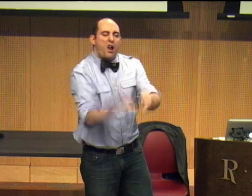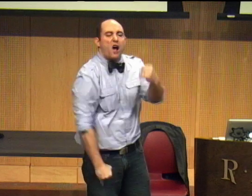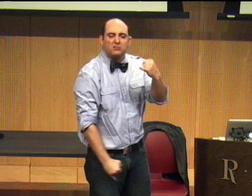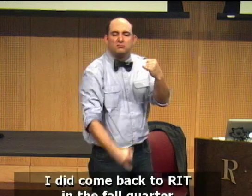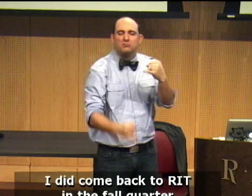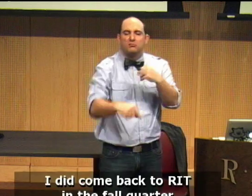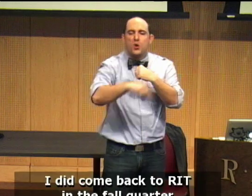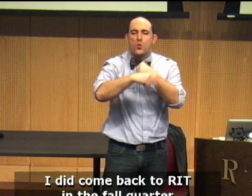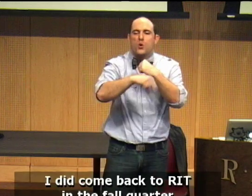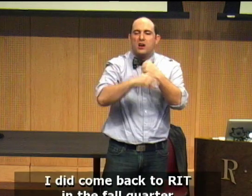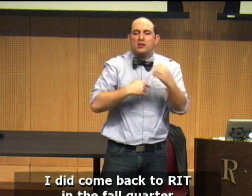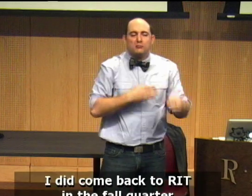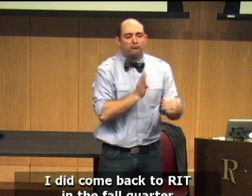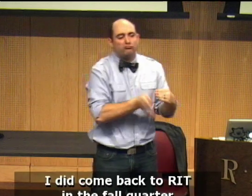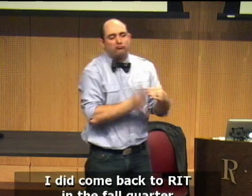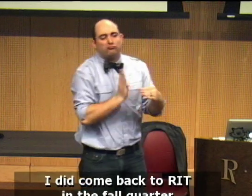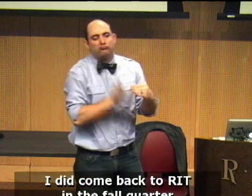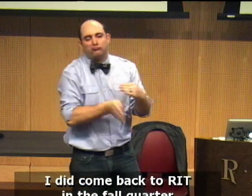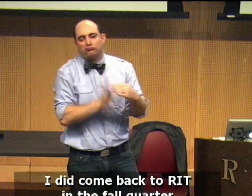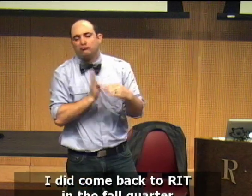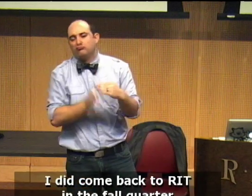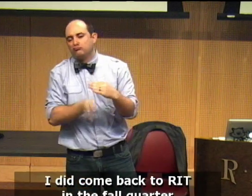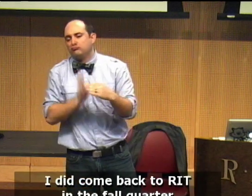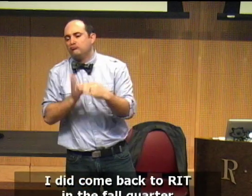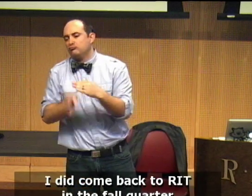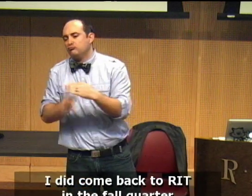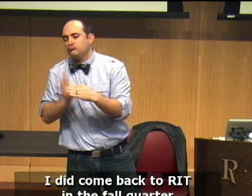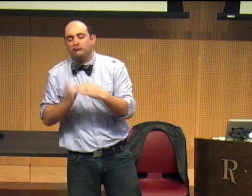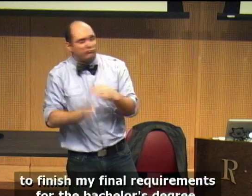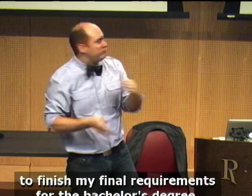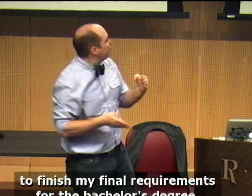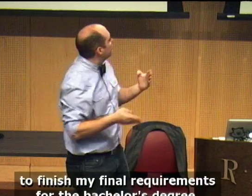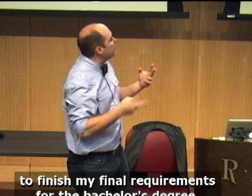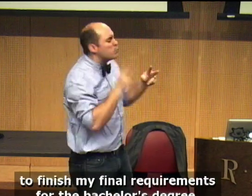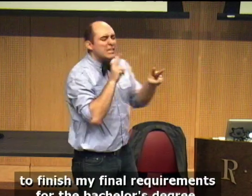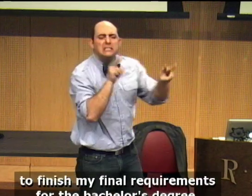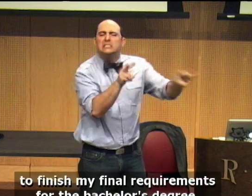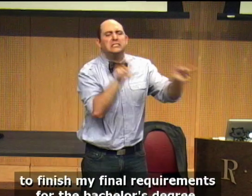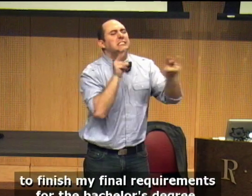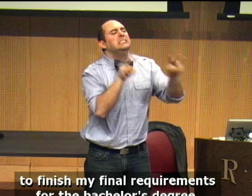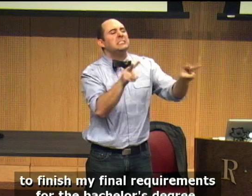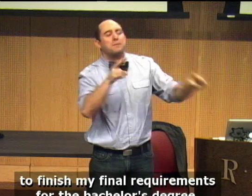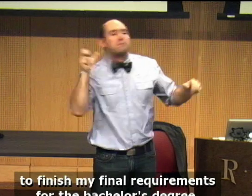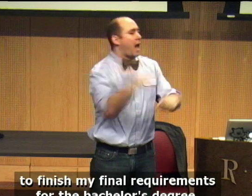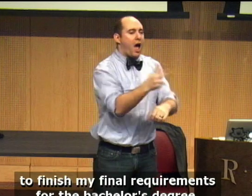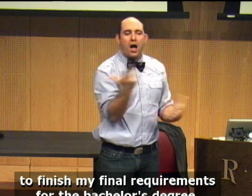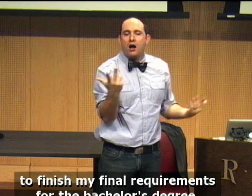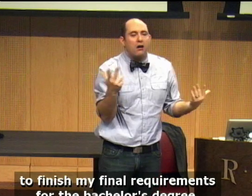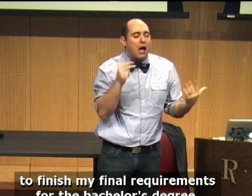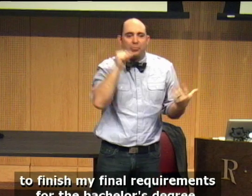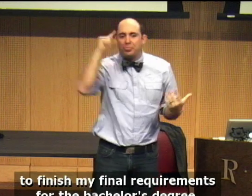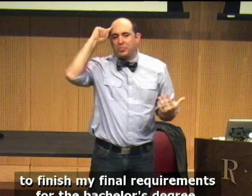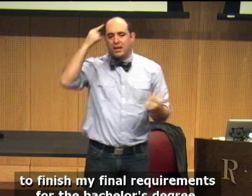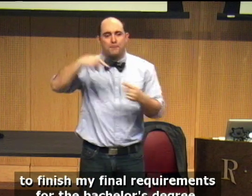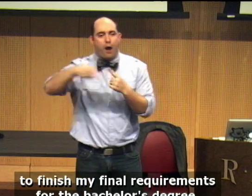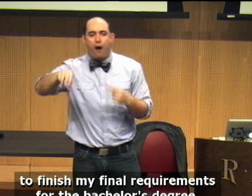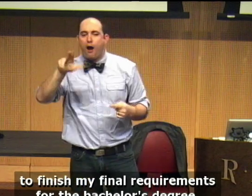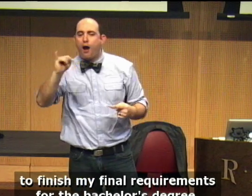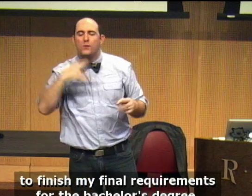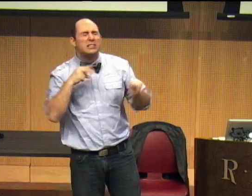I did come back to RIT in the fall quarter to finish my final requirements for the bachelor's degree, and the